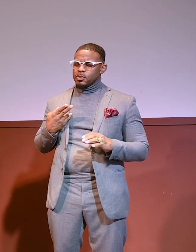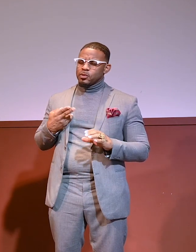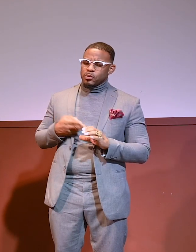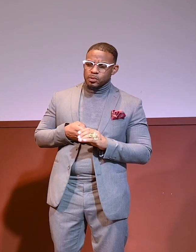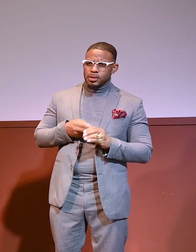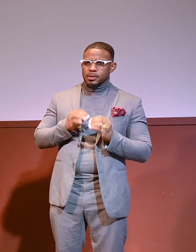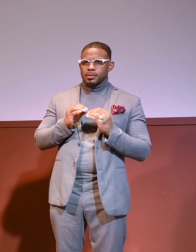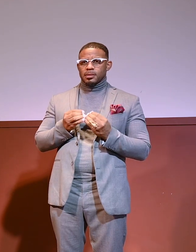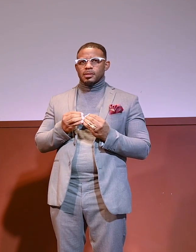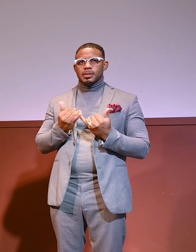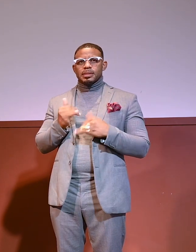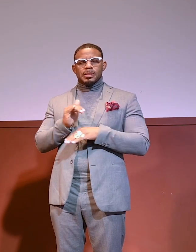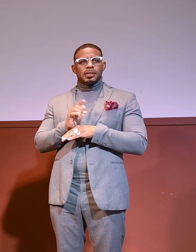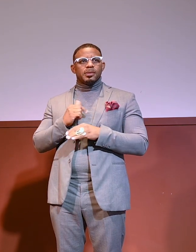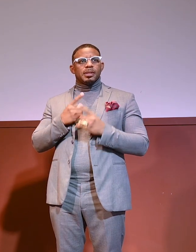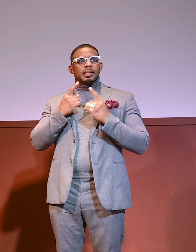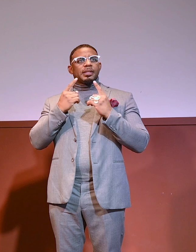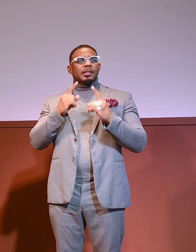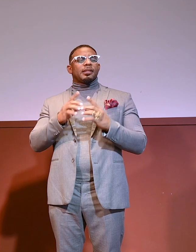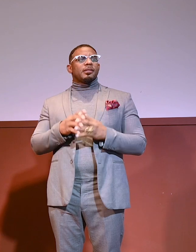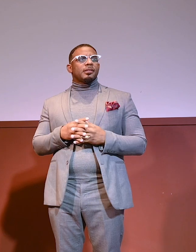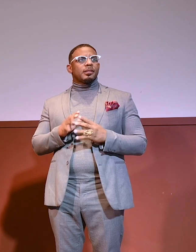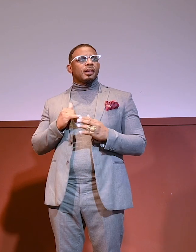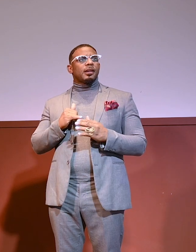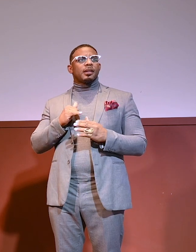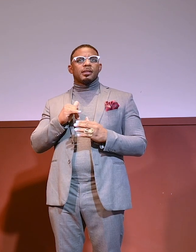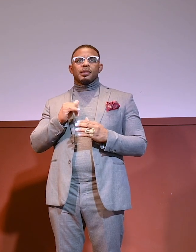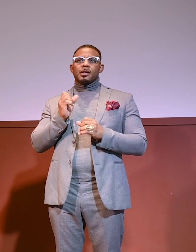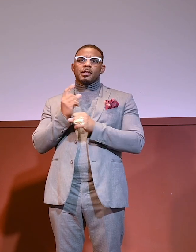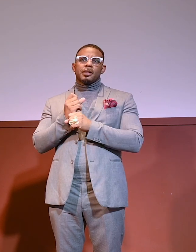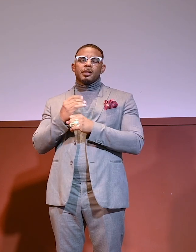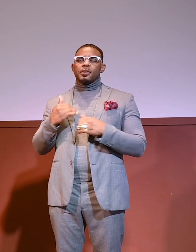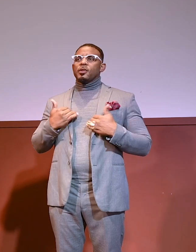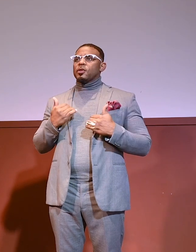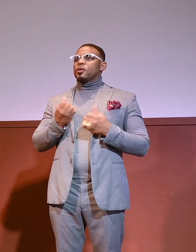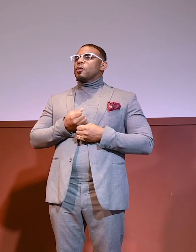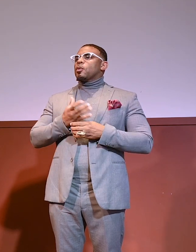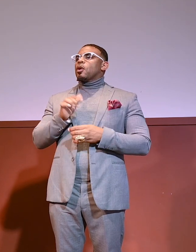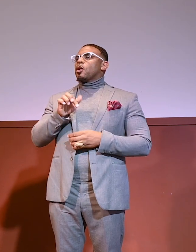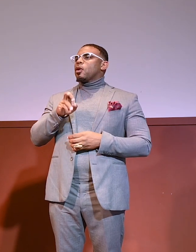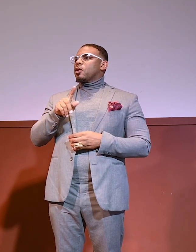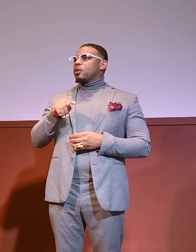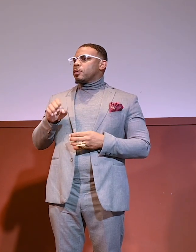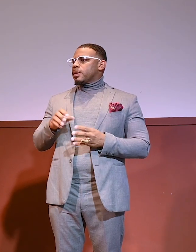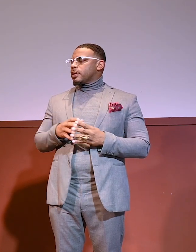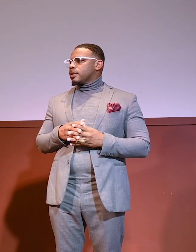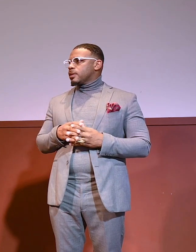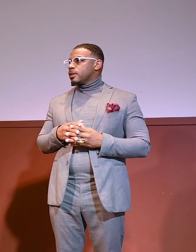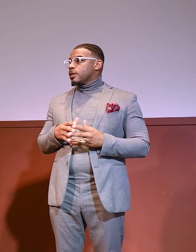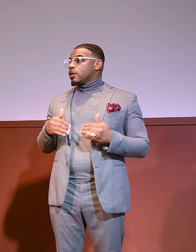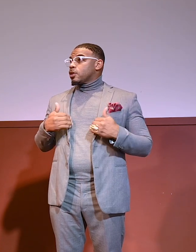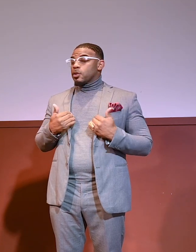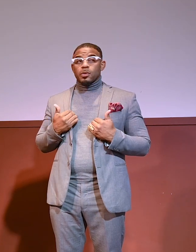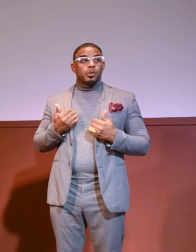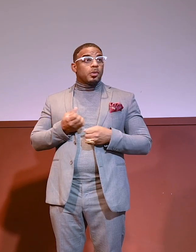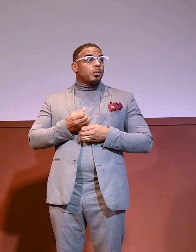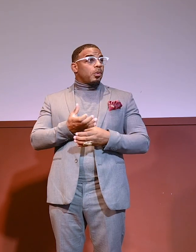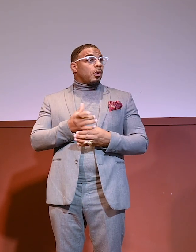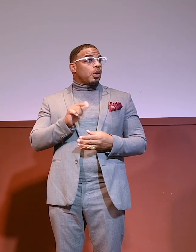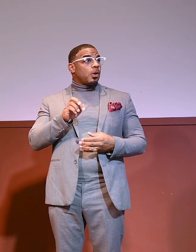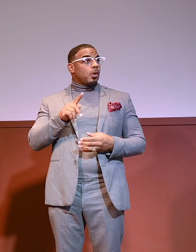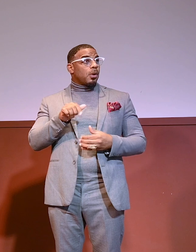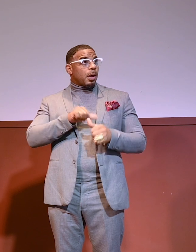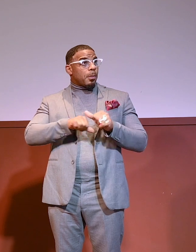these organizations tonight as we announce our inaugural Youth Poet Laureate. Youth Poet Laureates